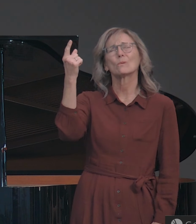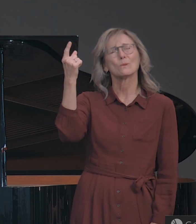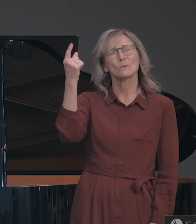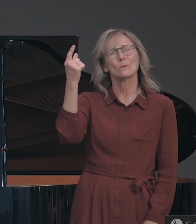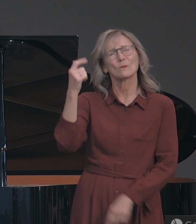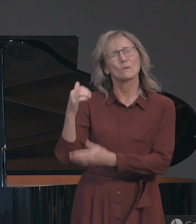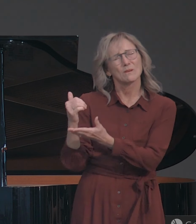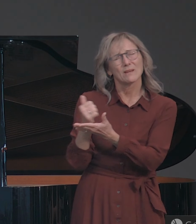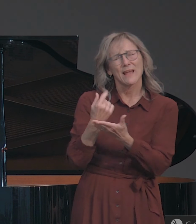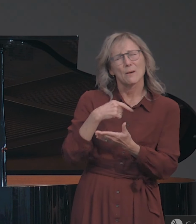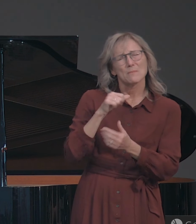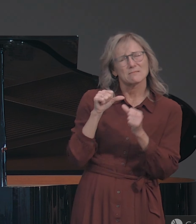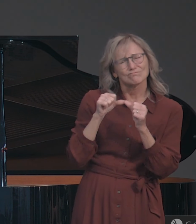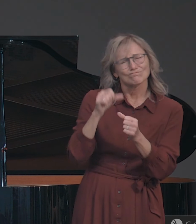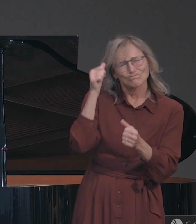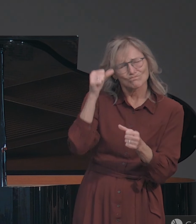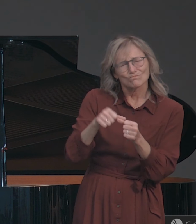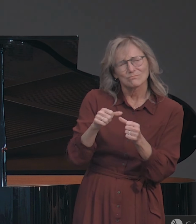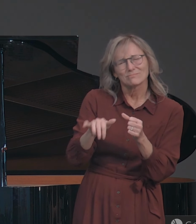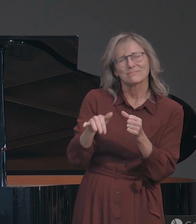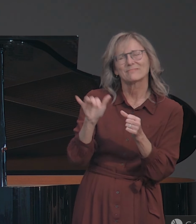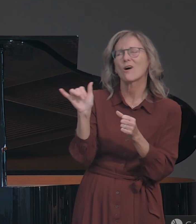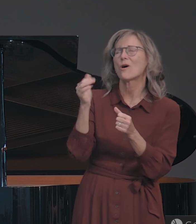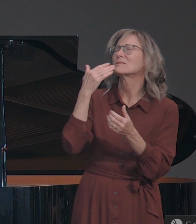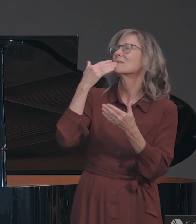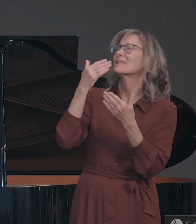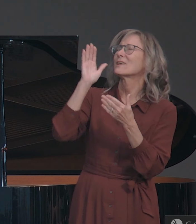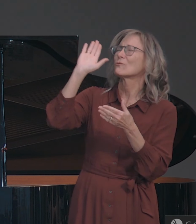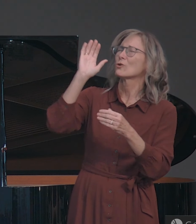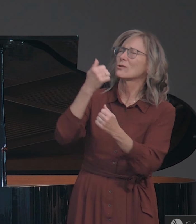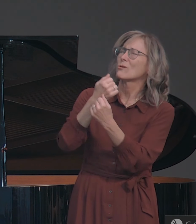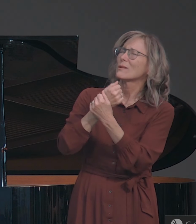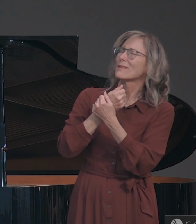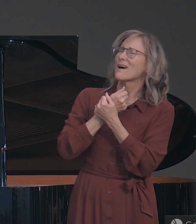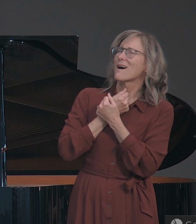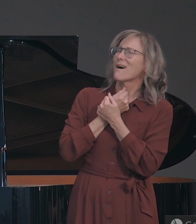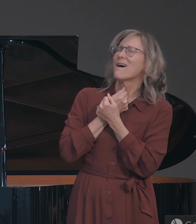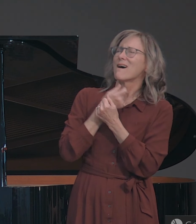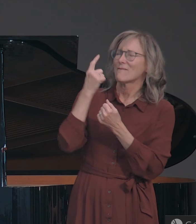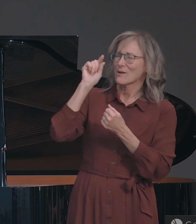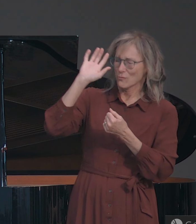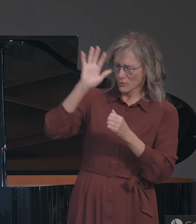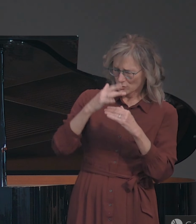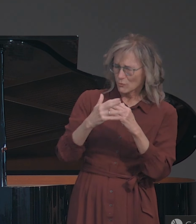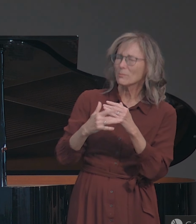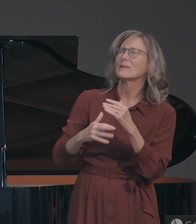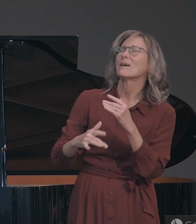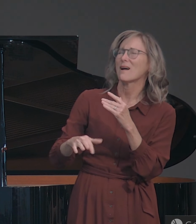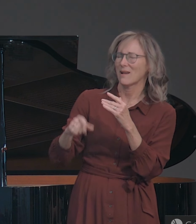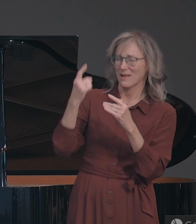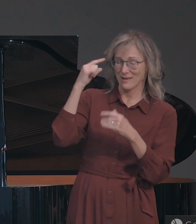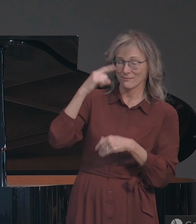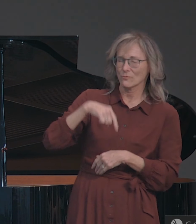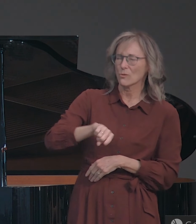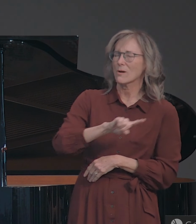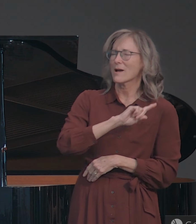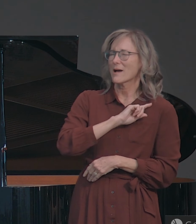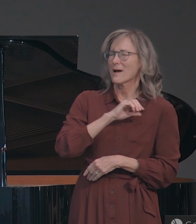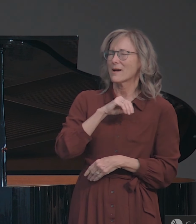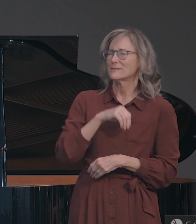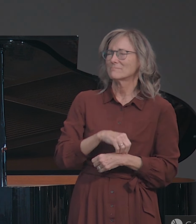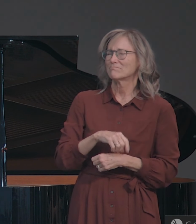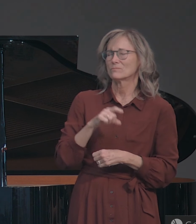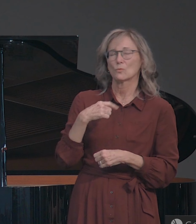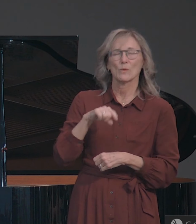us to continue to remember that, but also thank you for your love, Lord, and for your blood that was poured out on our behalf. We are